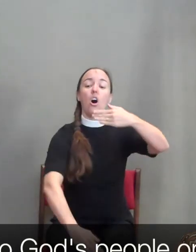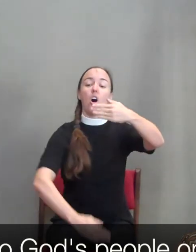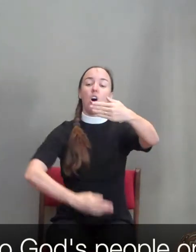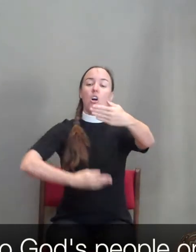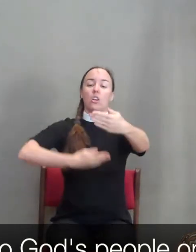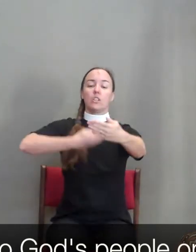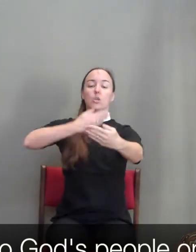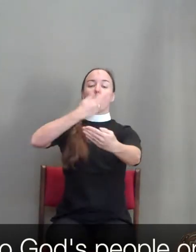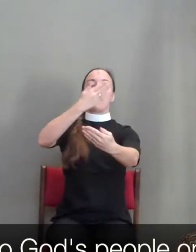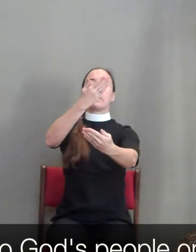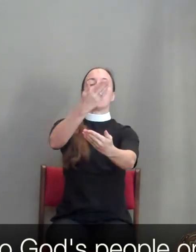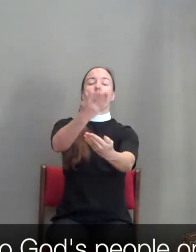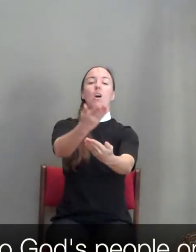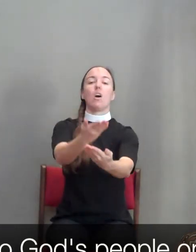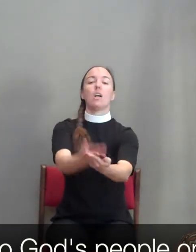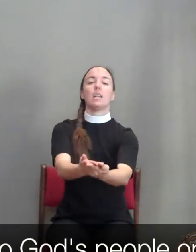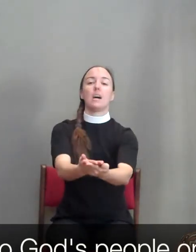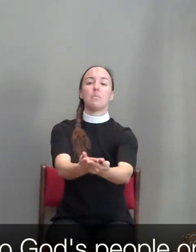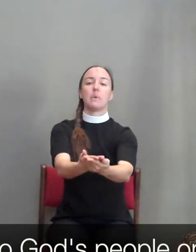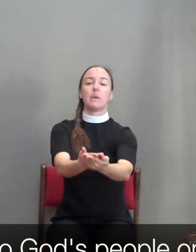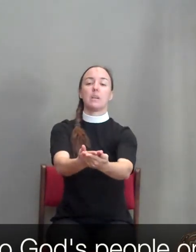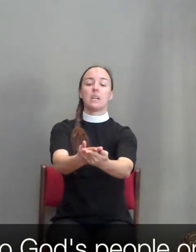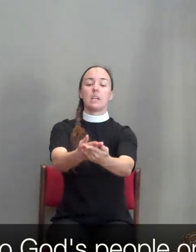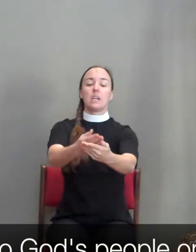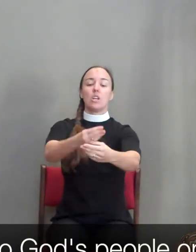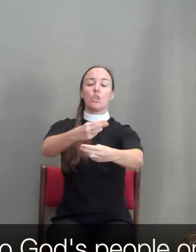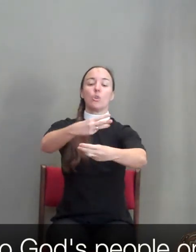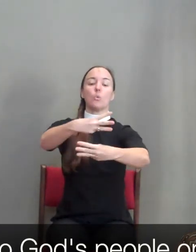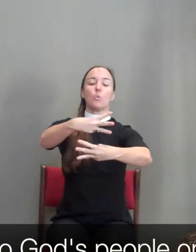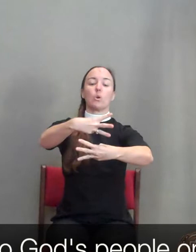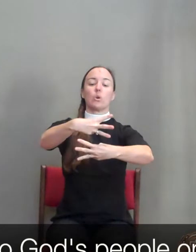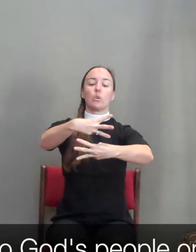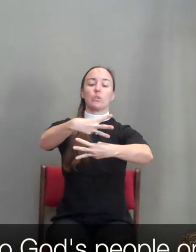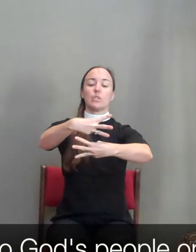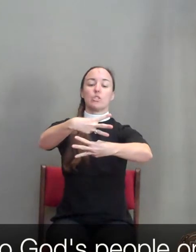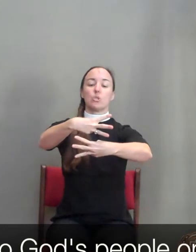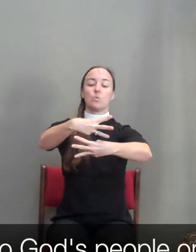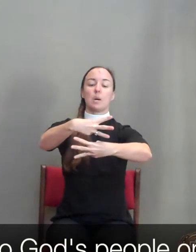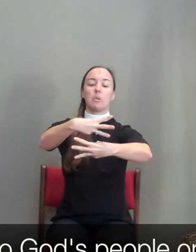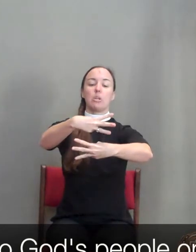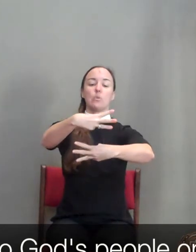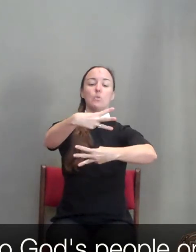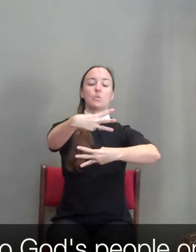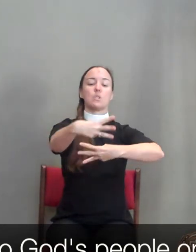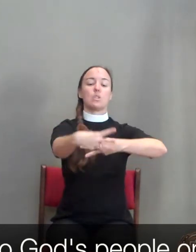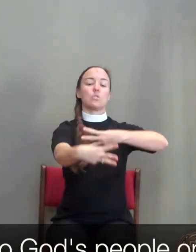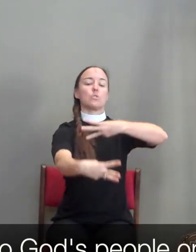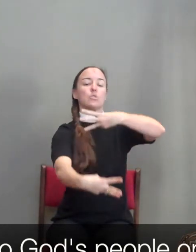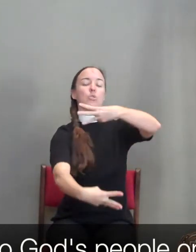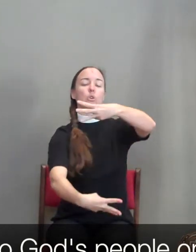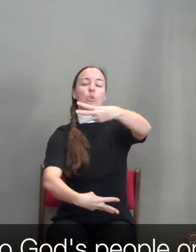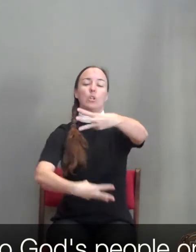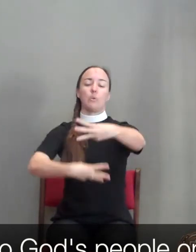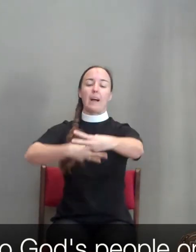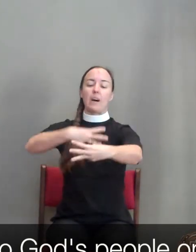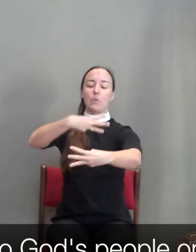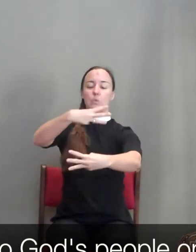all, you wrap it all up, the world, two W's. Circle around.